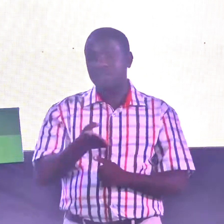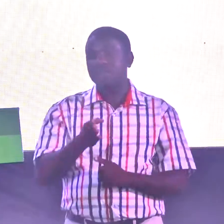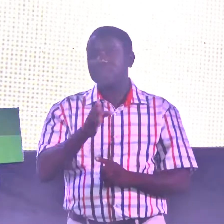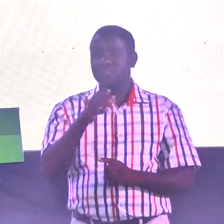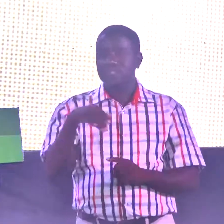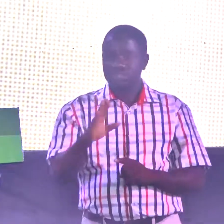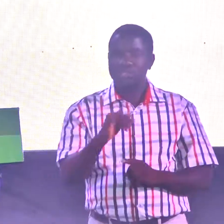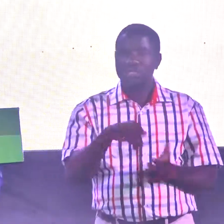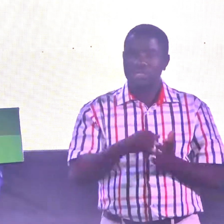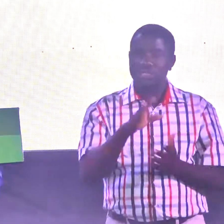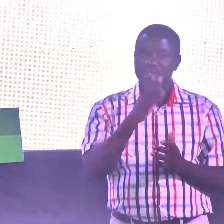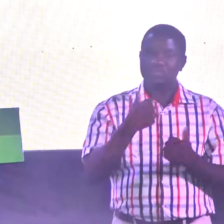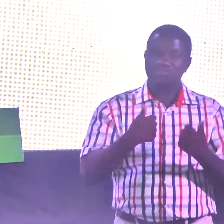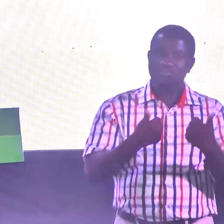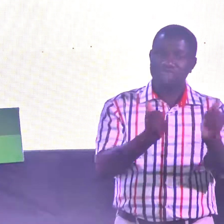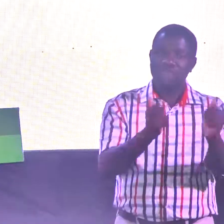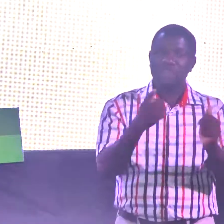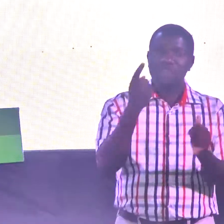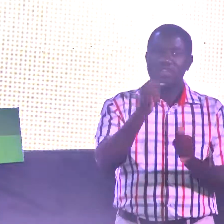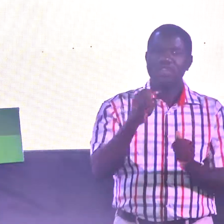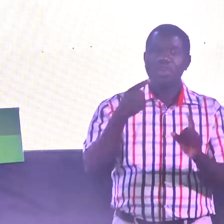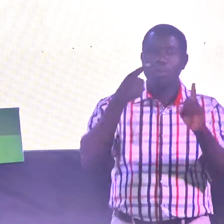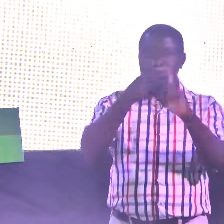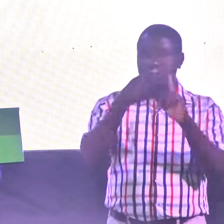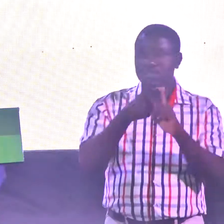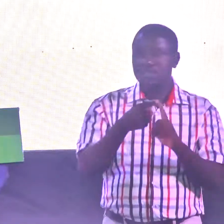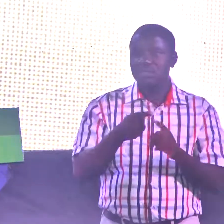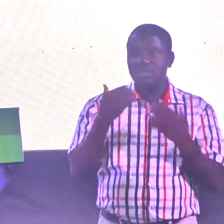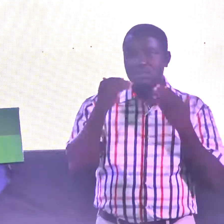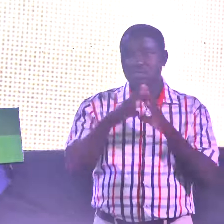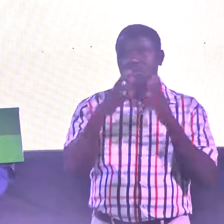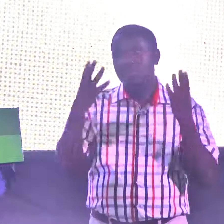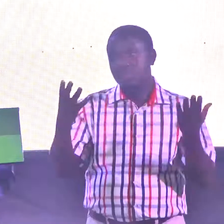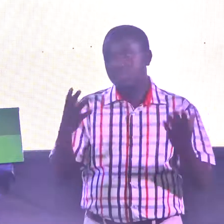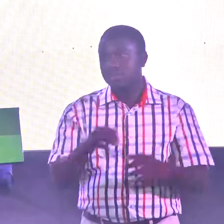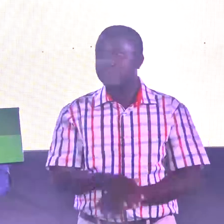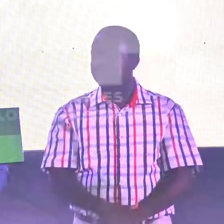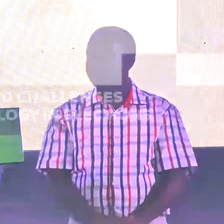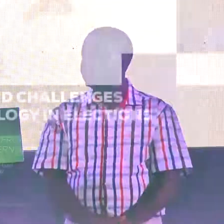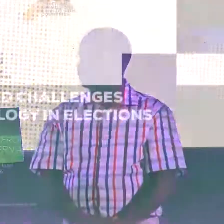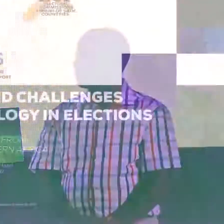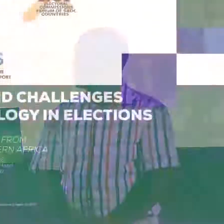never should it drive the objectives. Thank you very much.